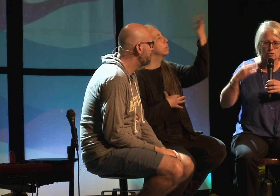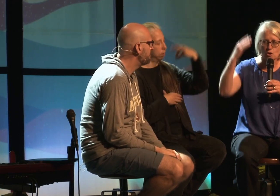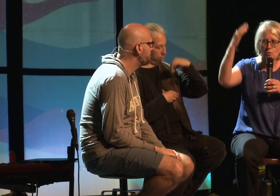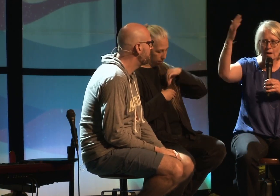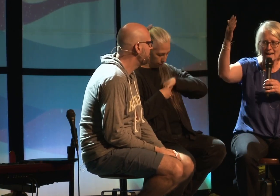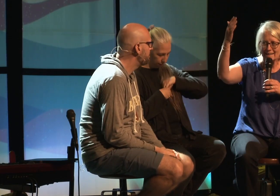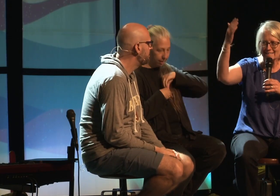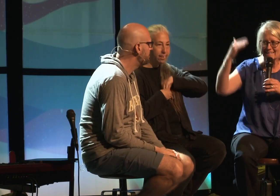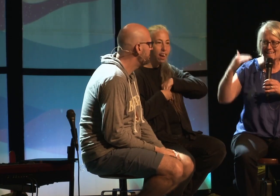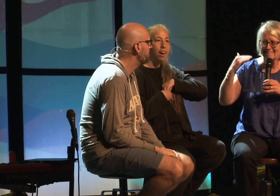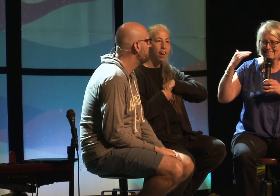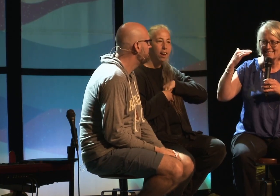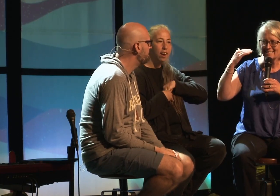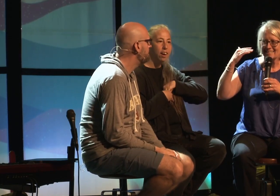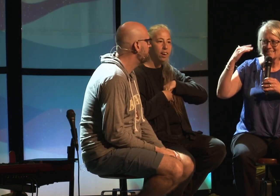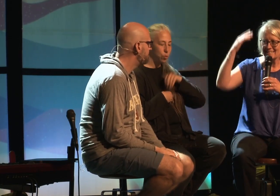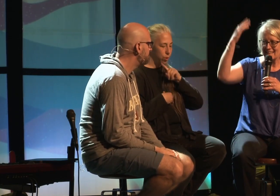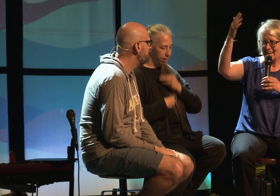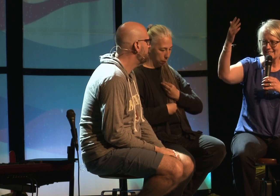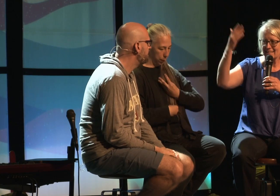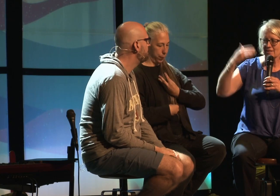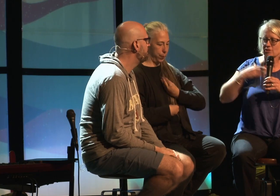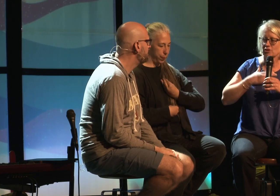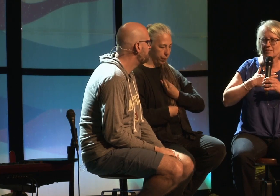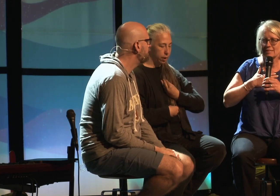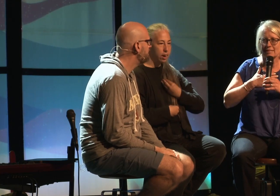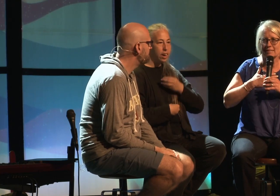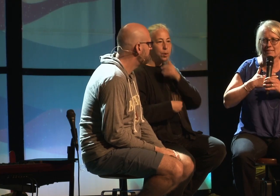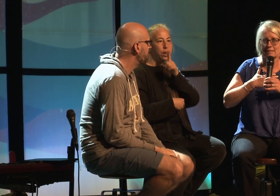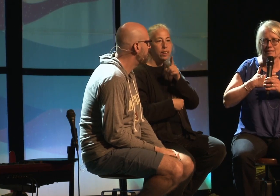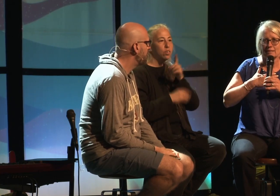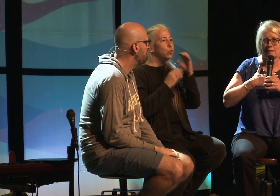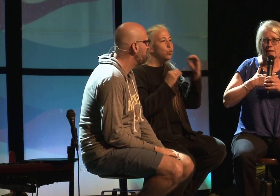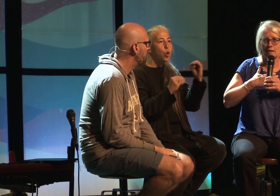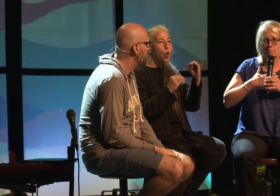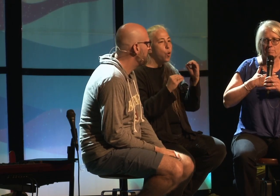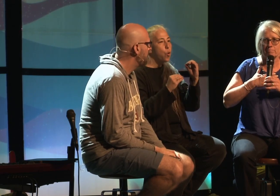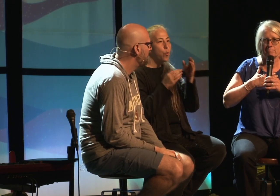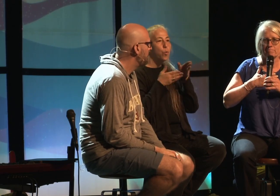so if there's no way to get to that, like there's just this,